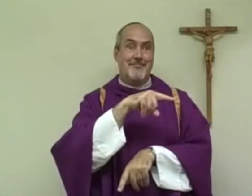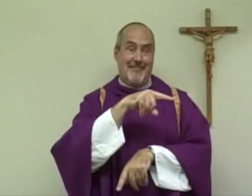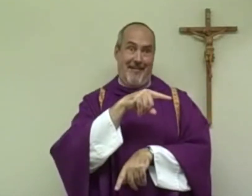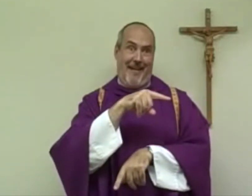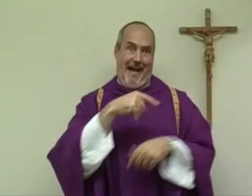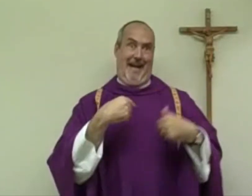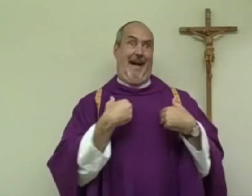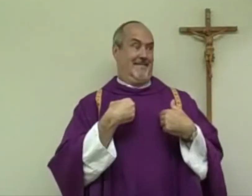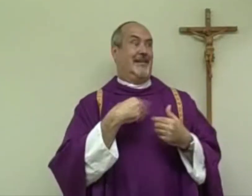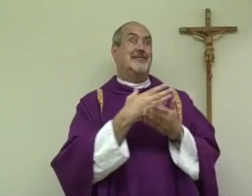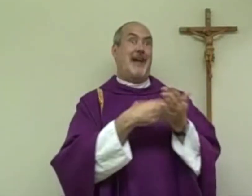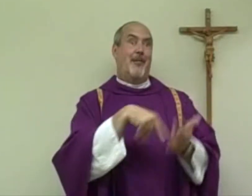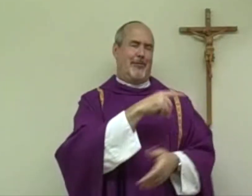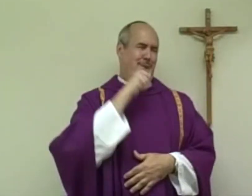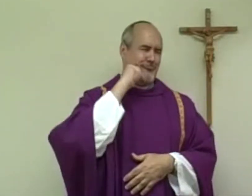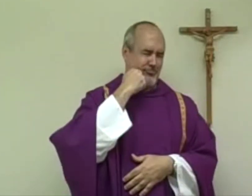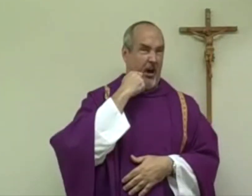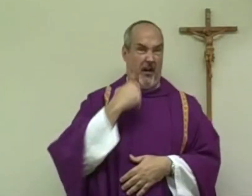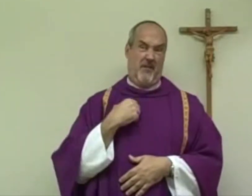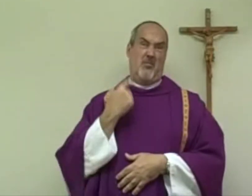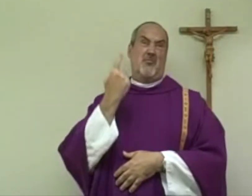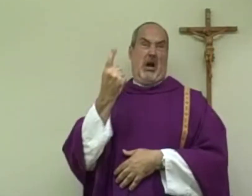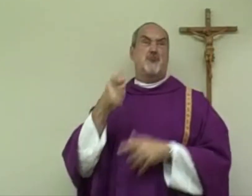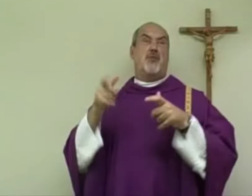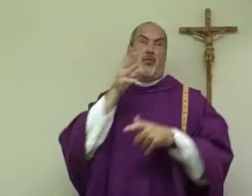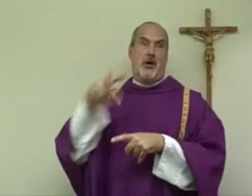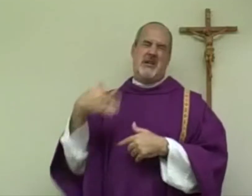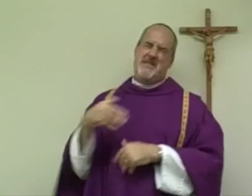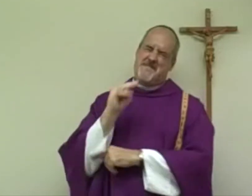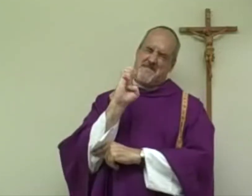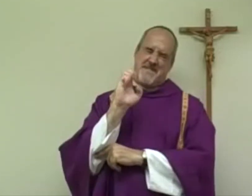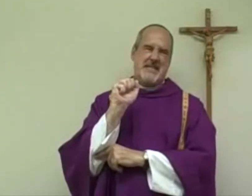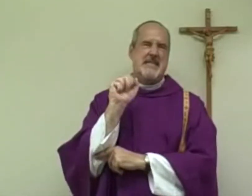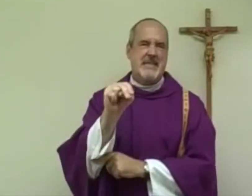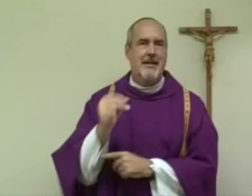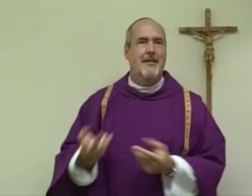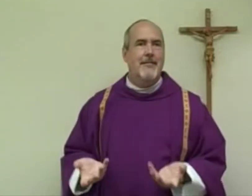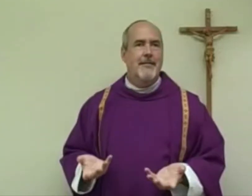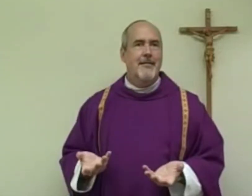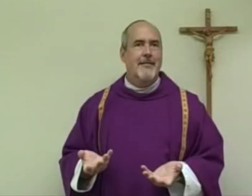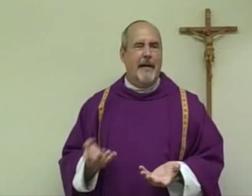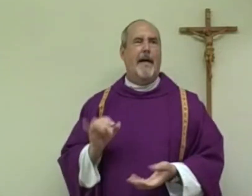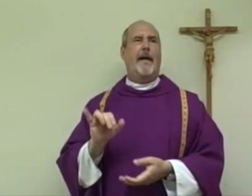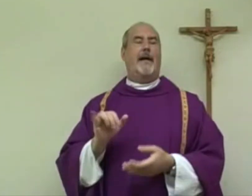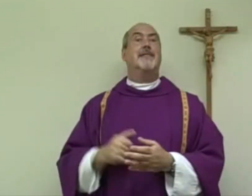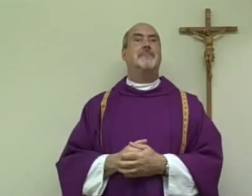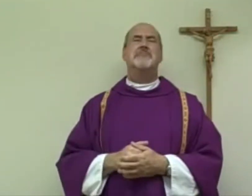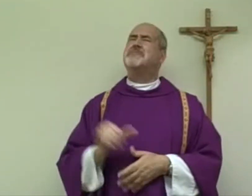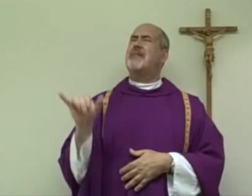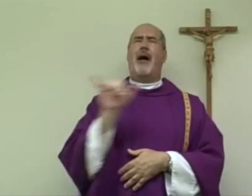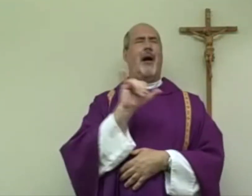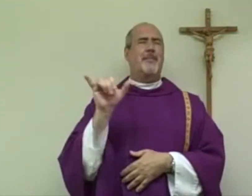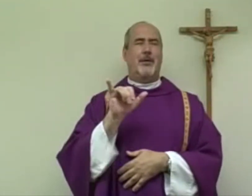parents about their great-grandparents. Some of them were cool, and I had one grandmother that was quite mean.